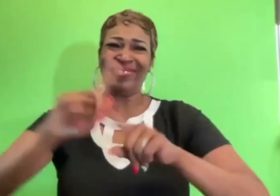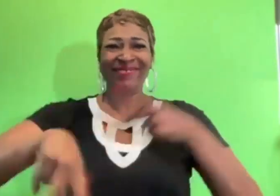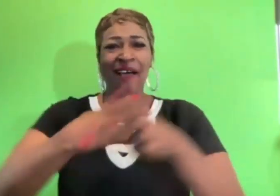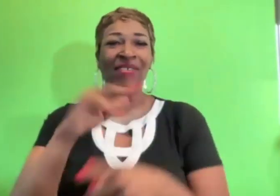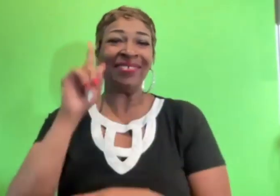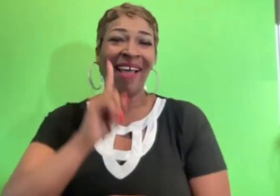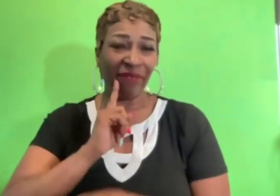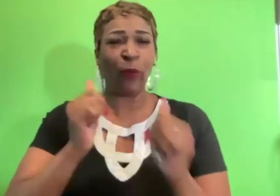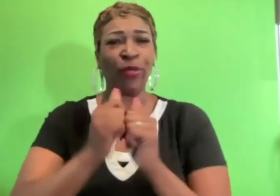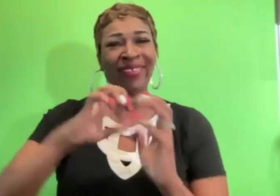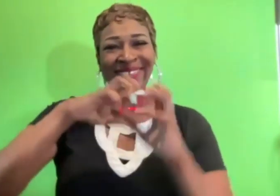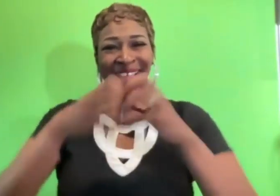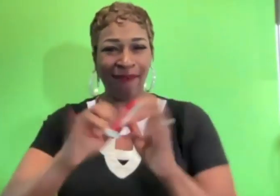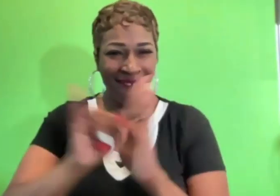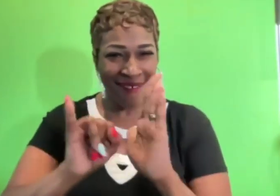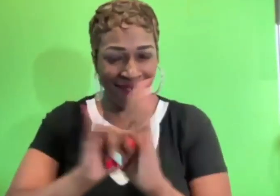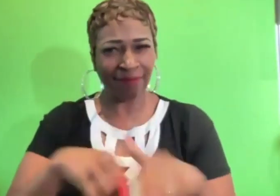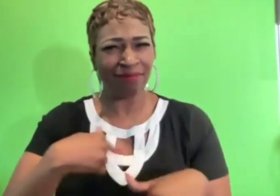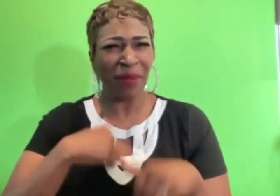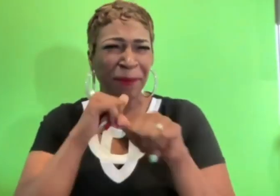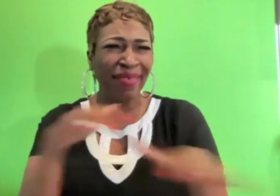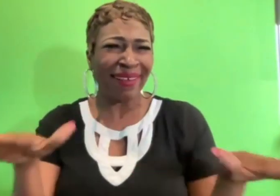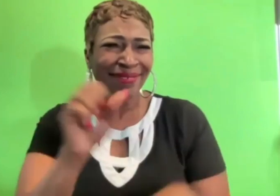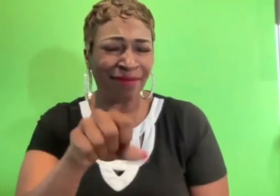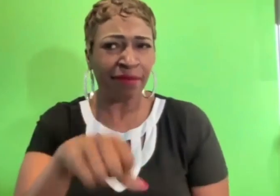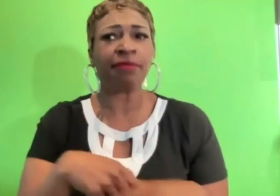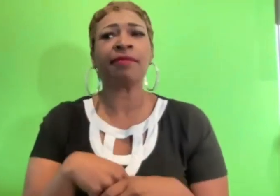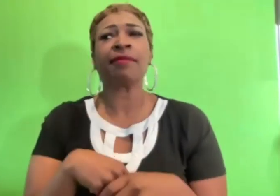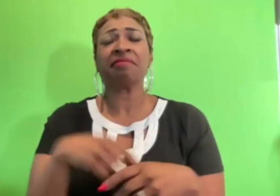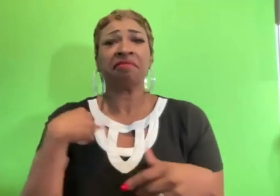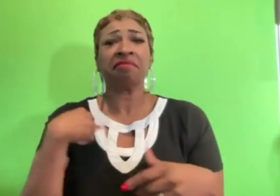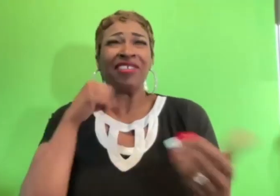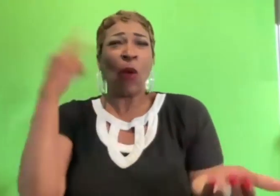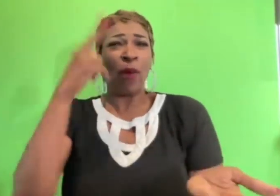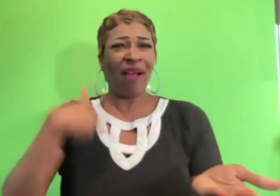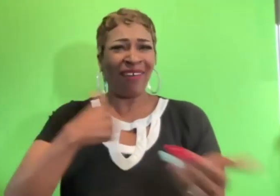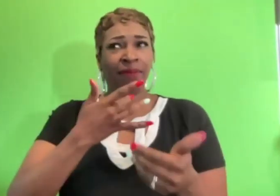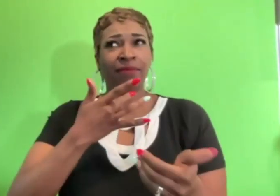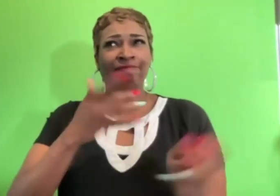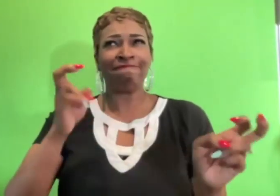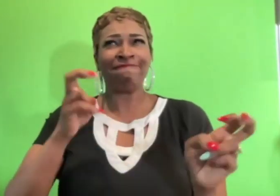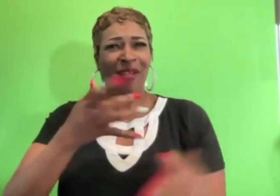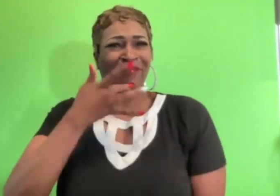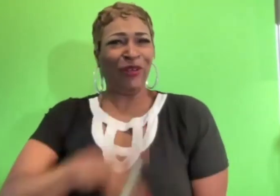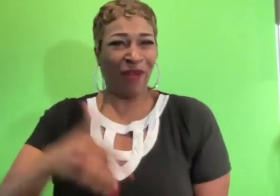some Latin teachers as well and people with intersectional identities.